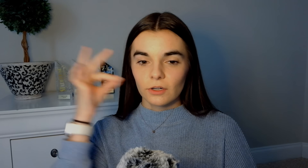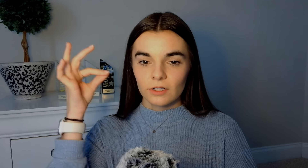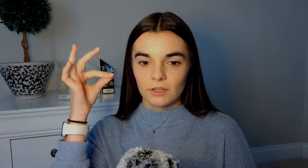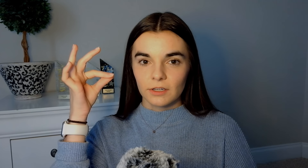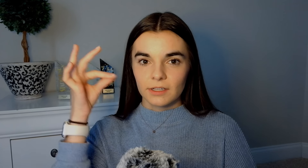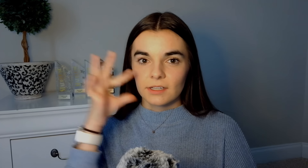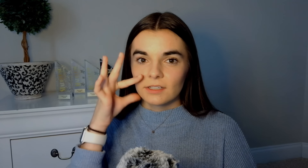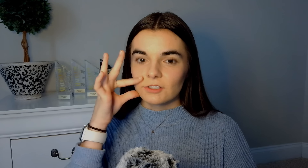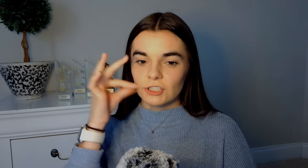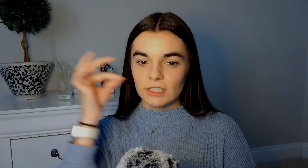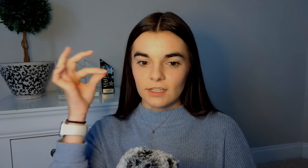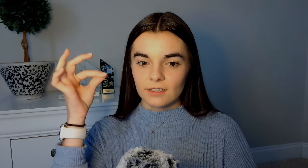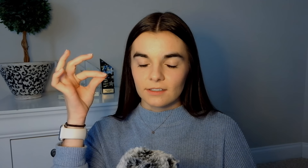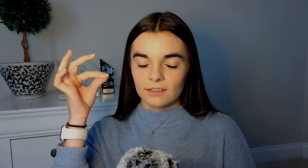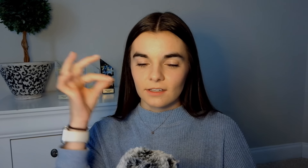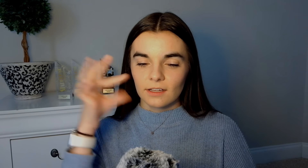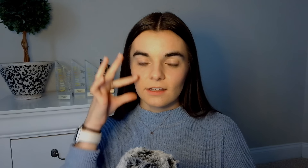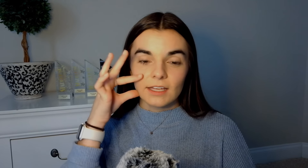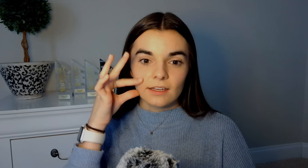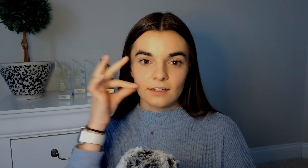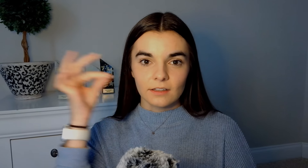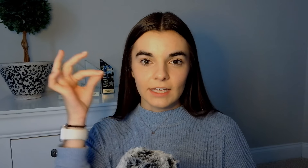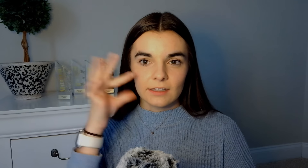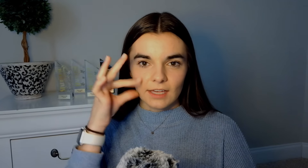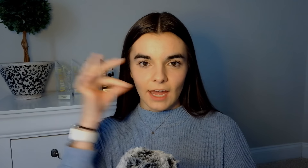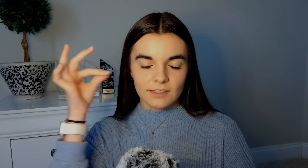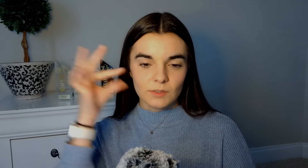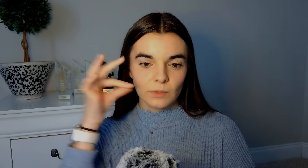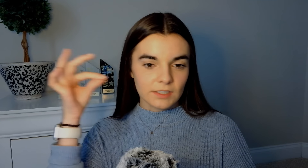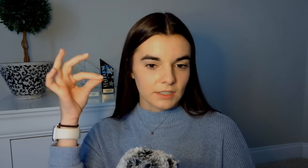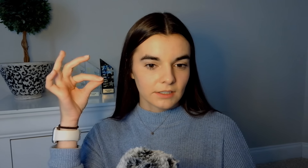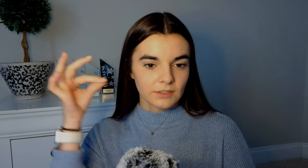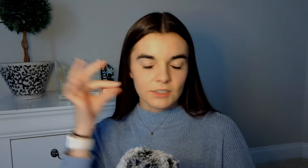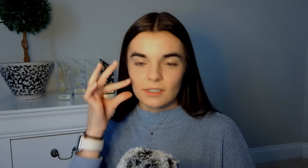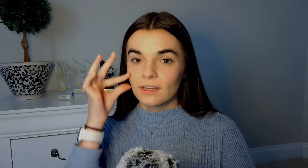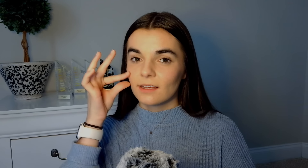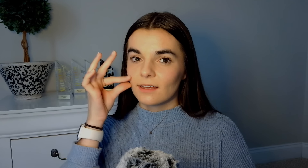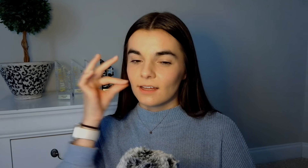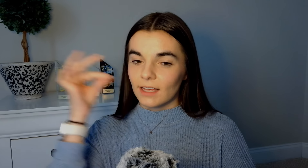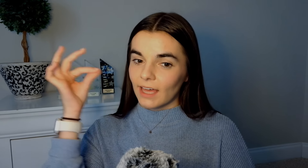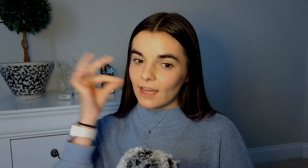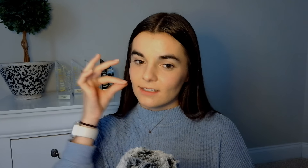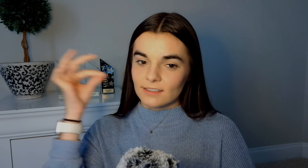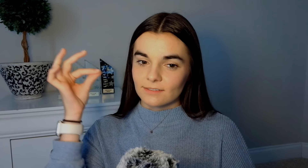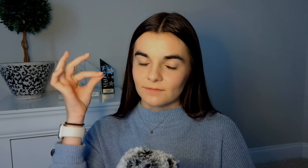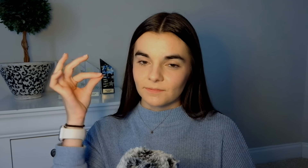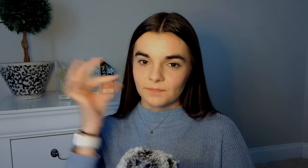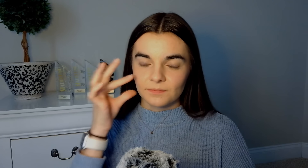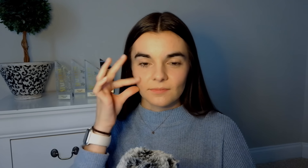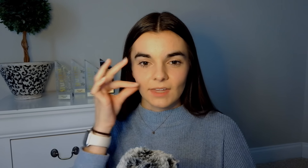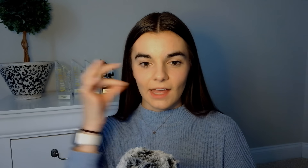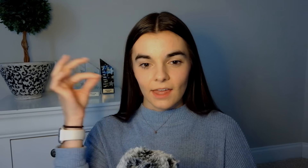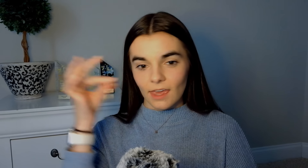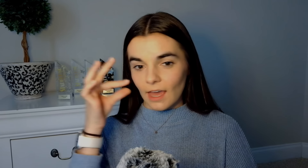your cheek, like the cat's whiskers. Cat,